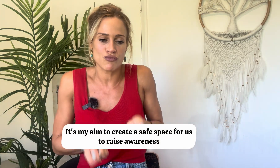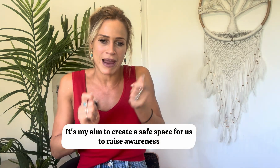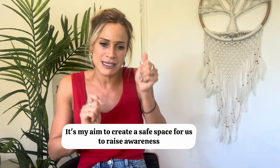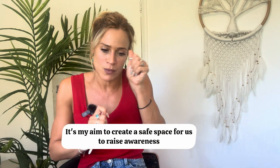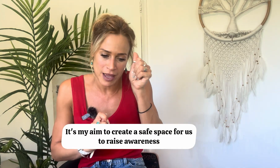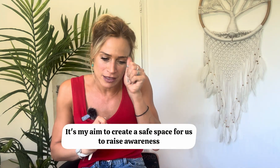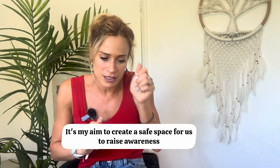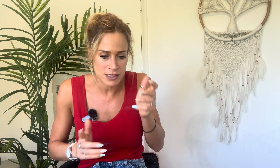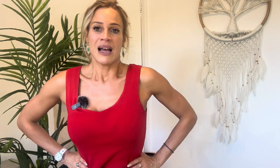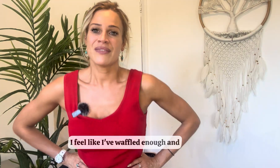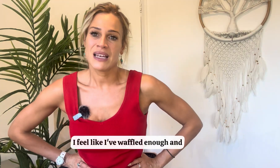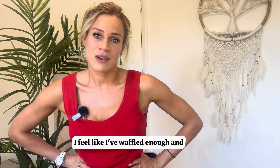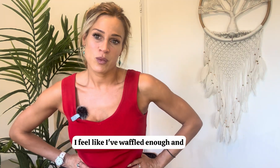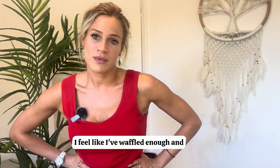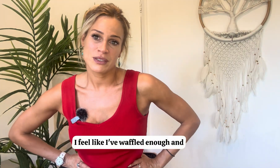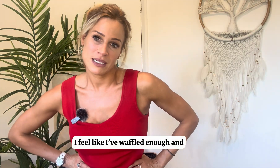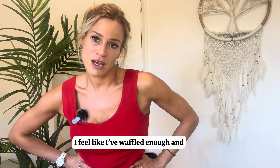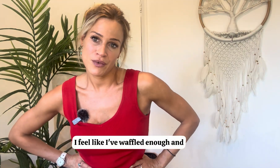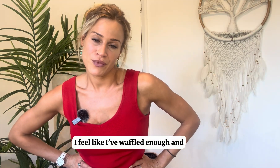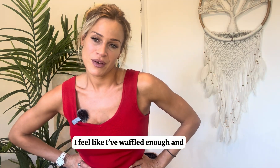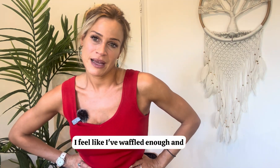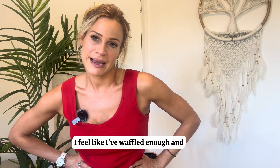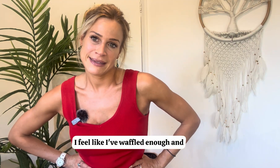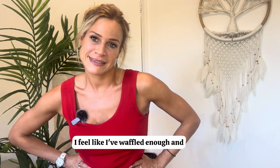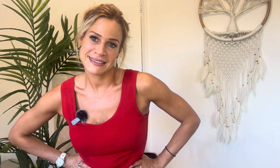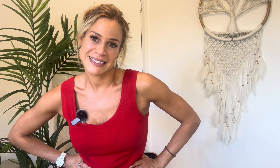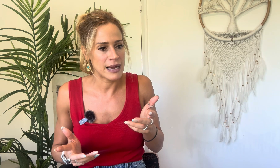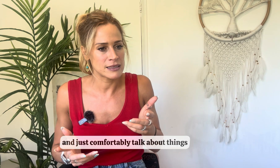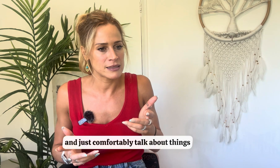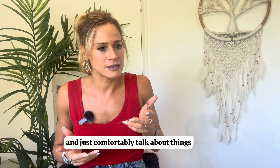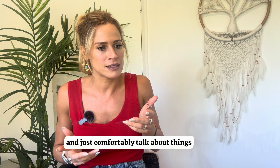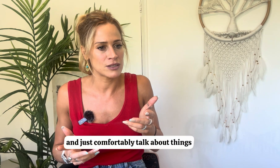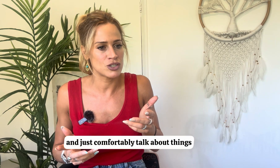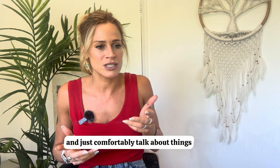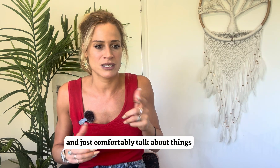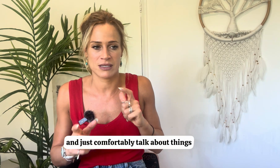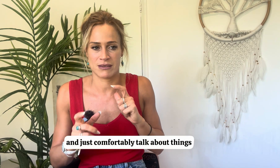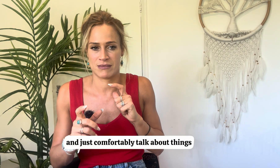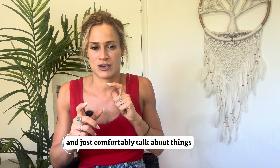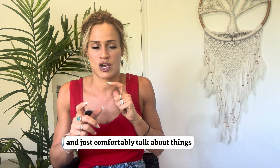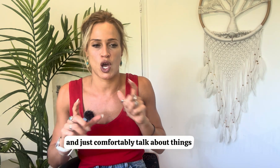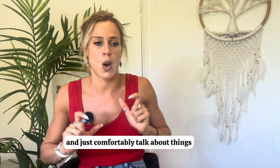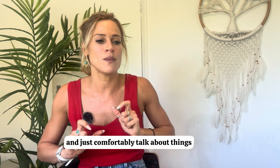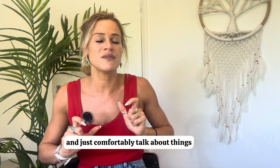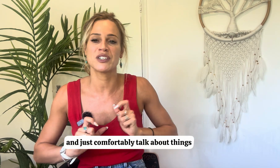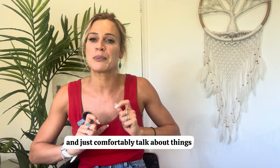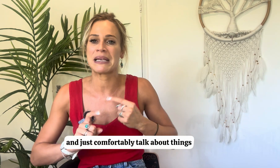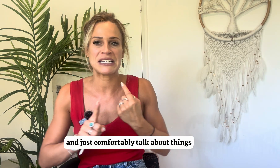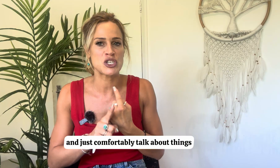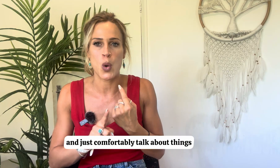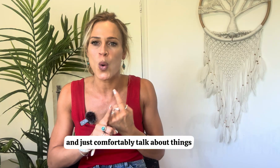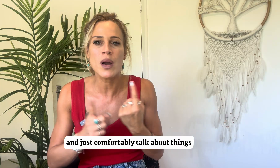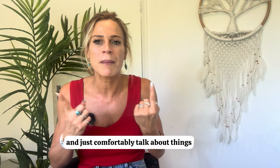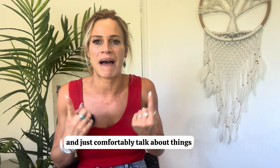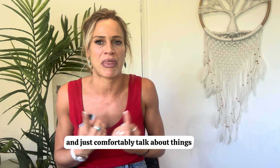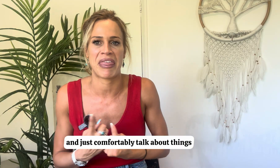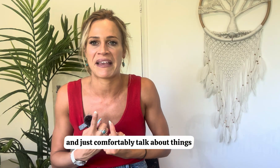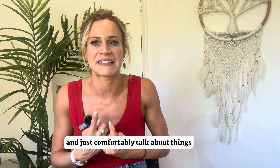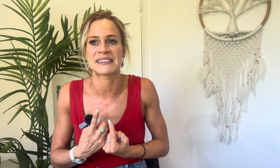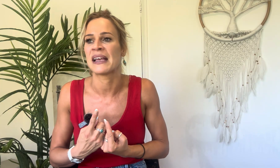raise awareness. I feel like I've waffled enough, and just comfortably talk about things,